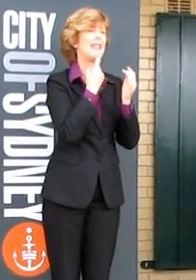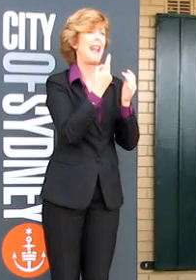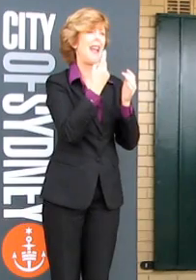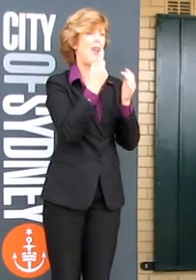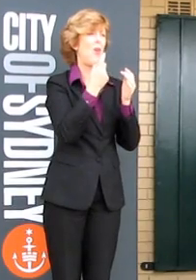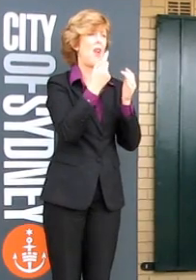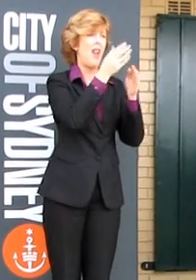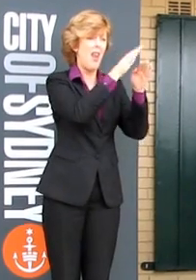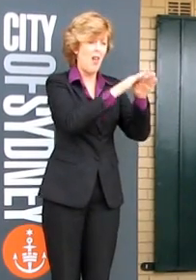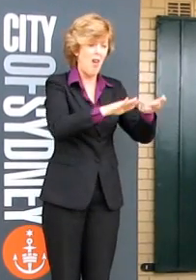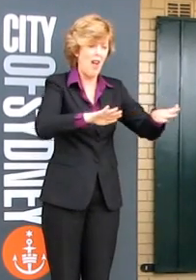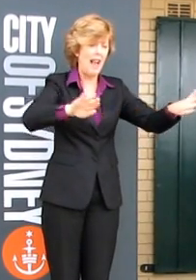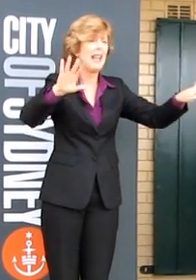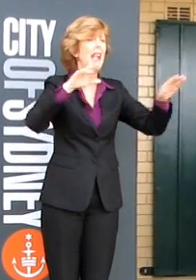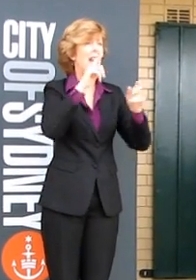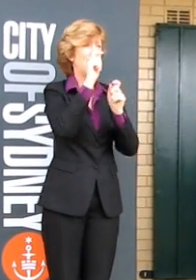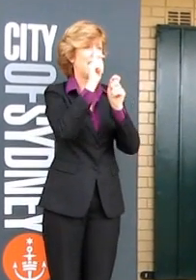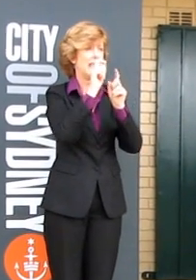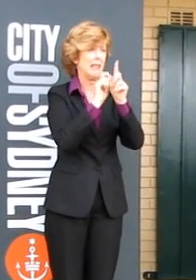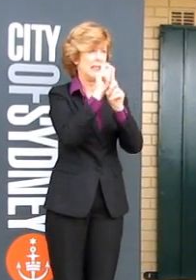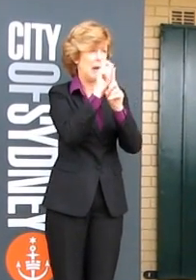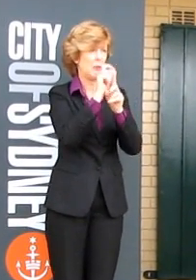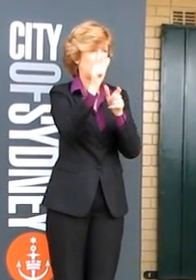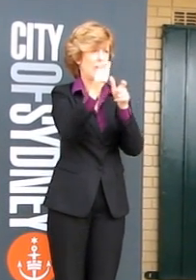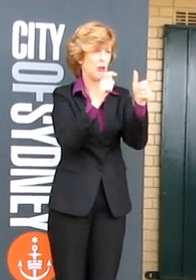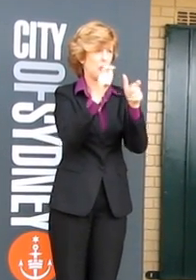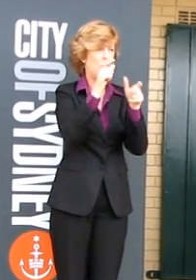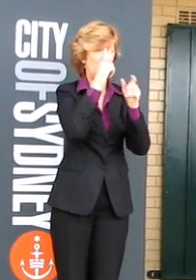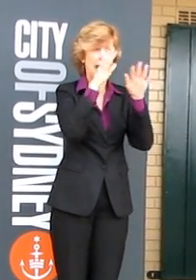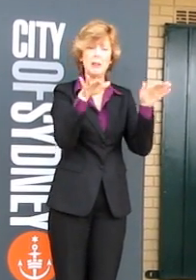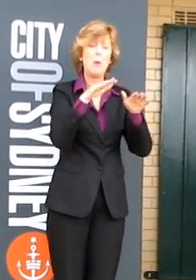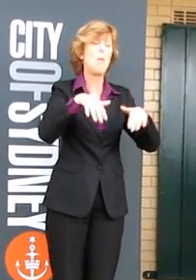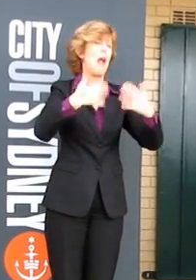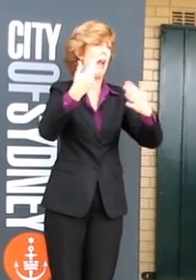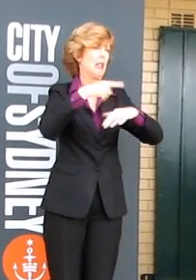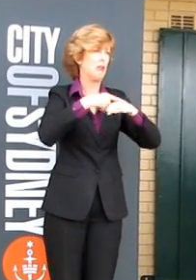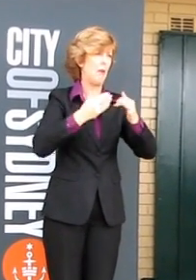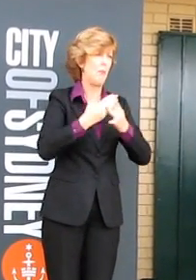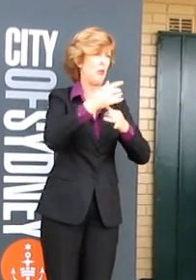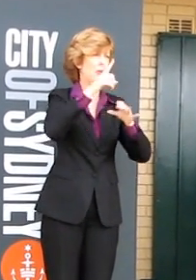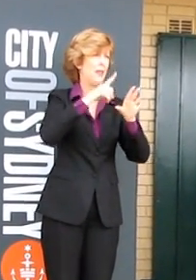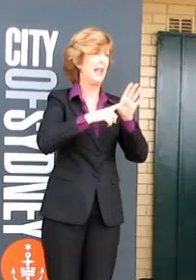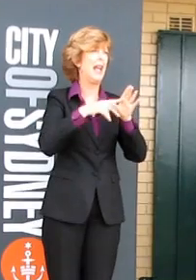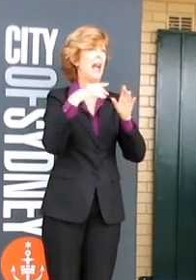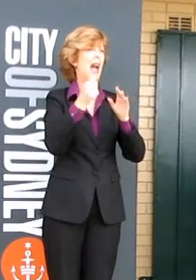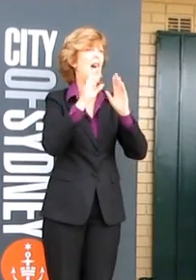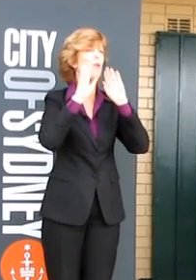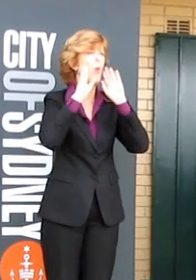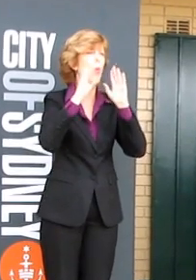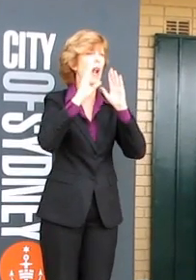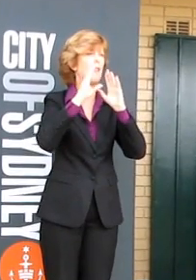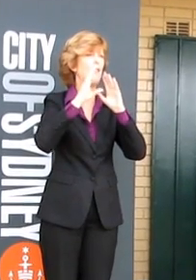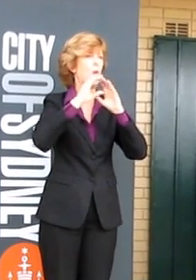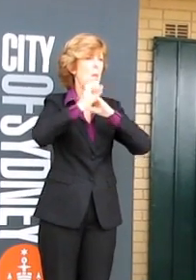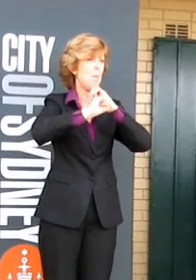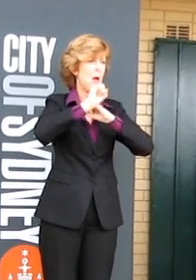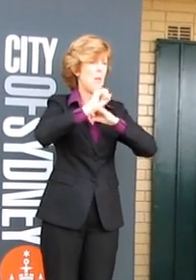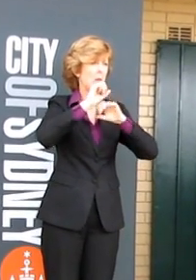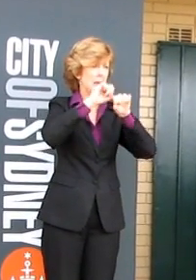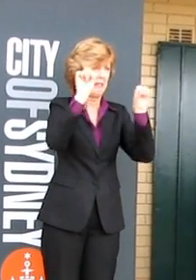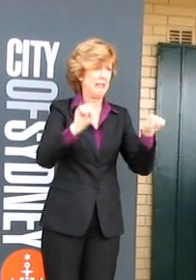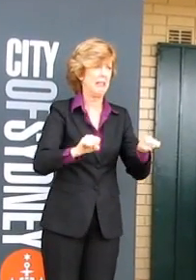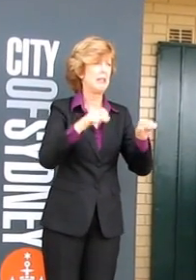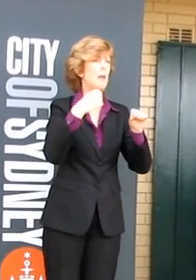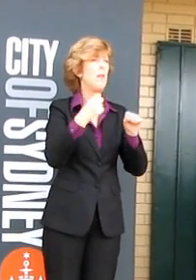temperature controlled, so you'll be able to come and swim here throughout the year. It'll have the state-of-the-art filtration system, and it's going to have a ramp for